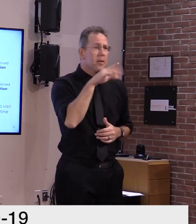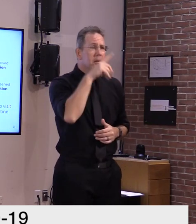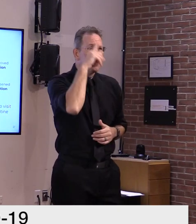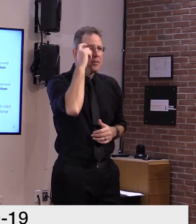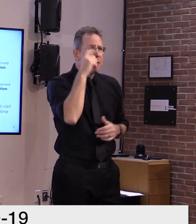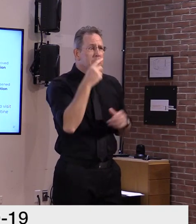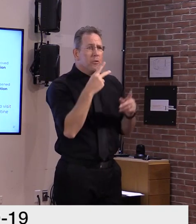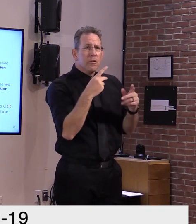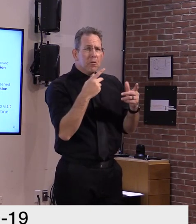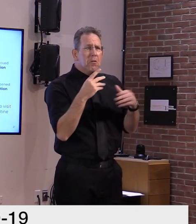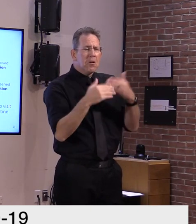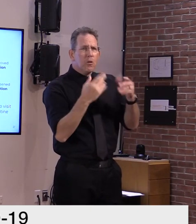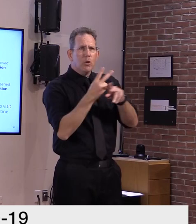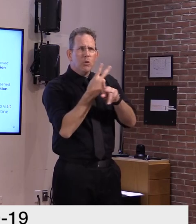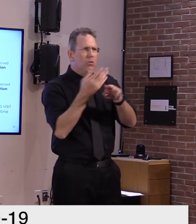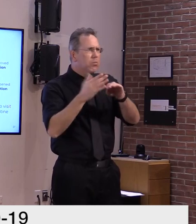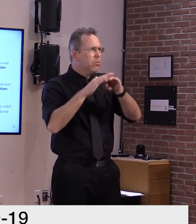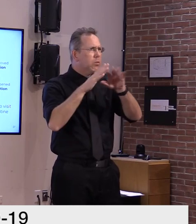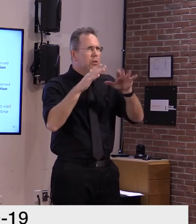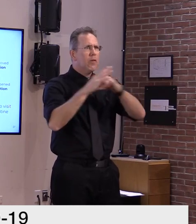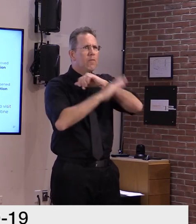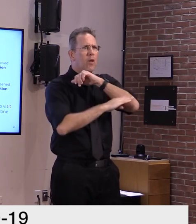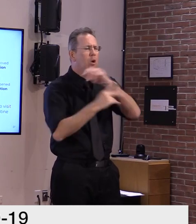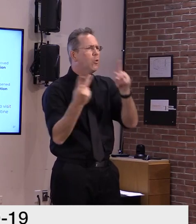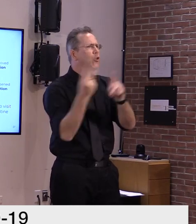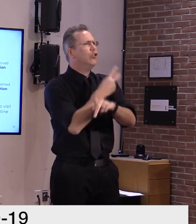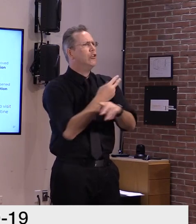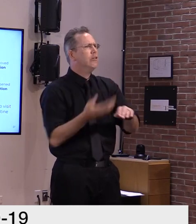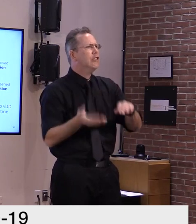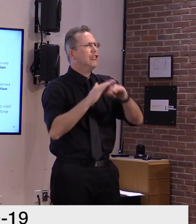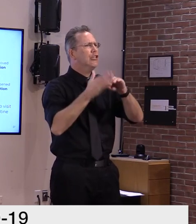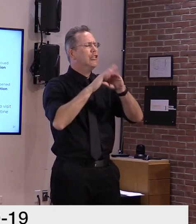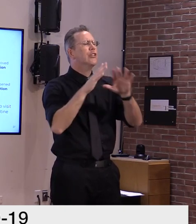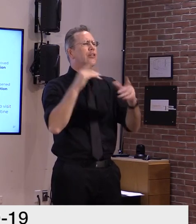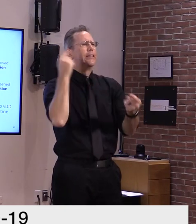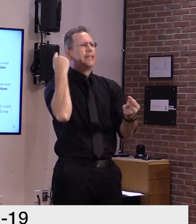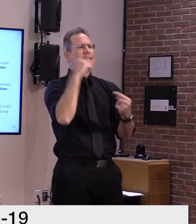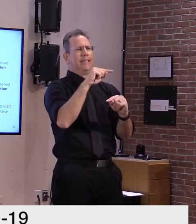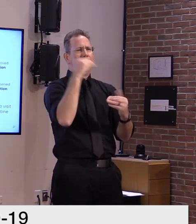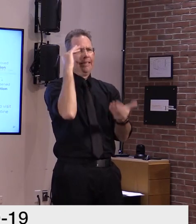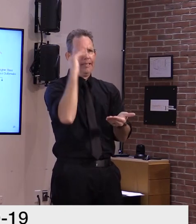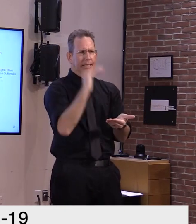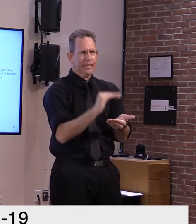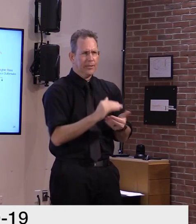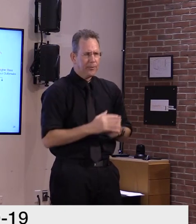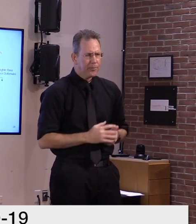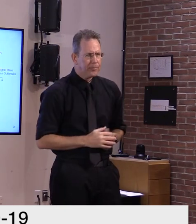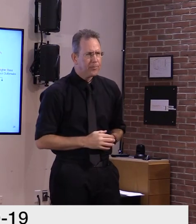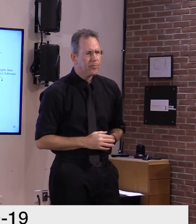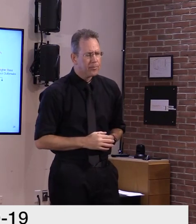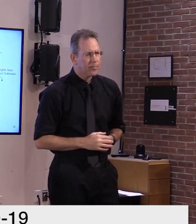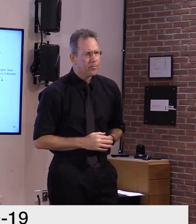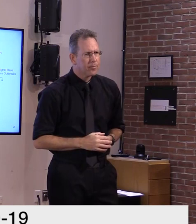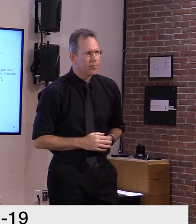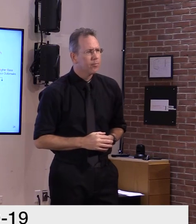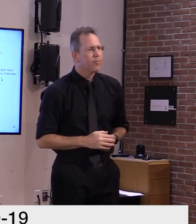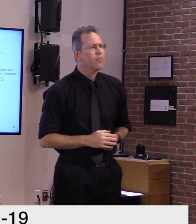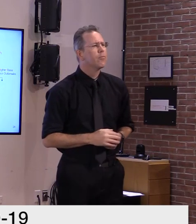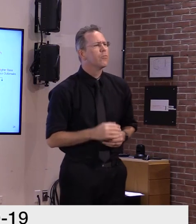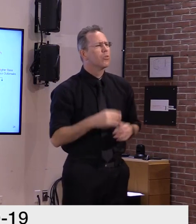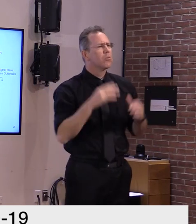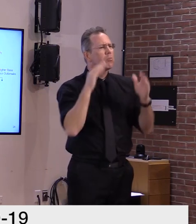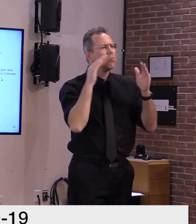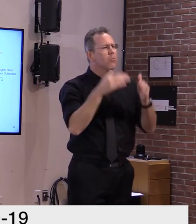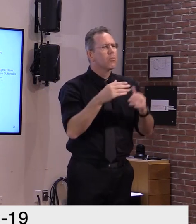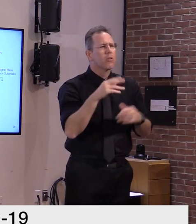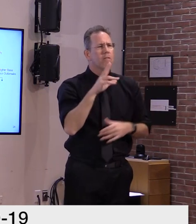in the fall as it relates to the Northeast and Vermont. Talking more specifically about Vermont, we do want to highlight just a